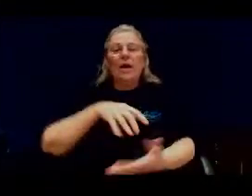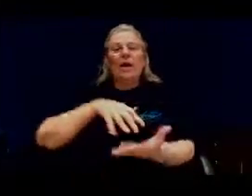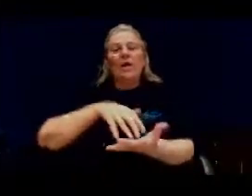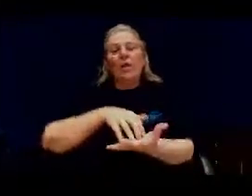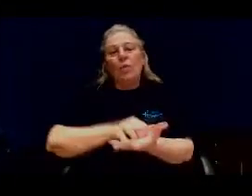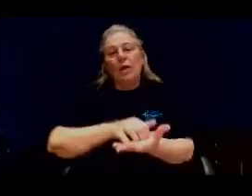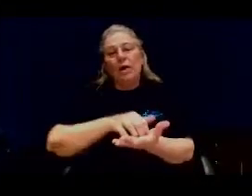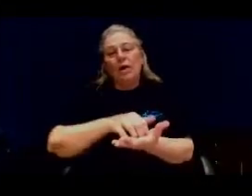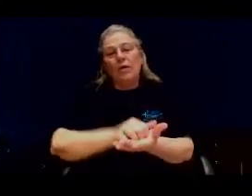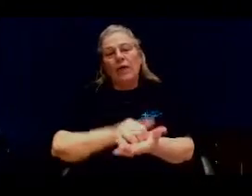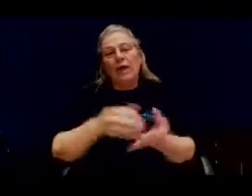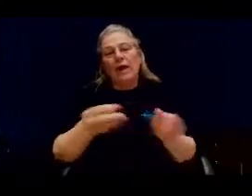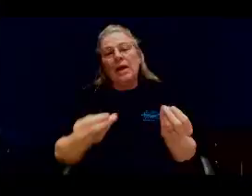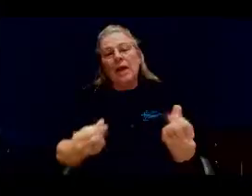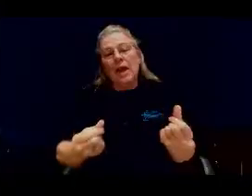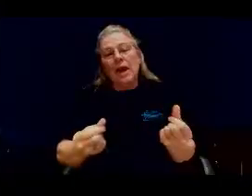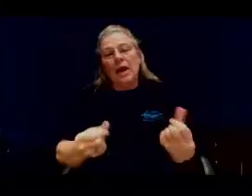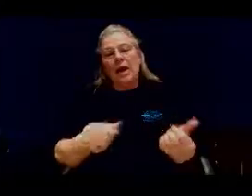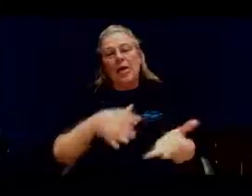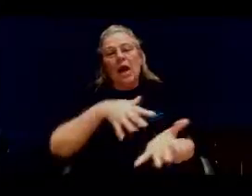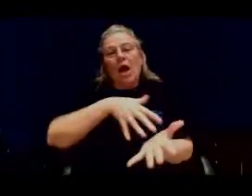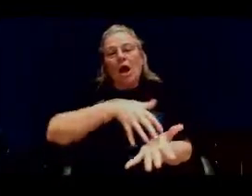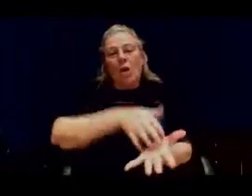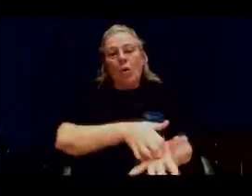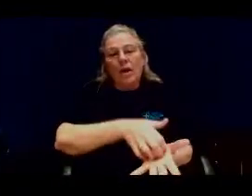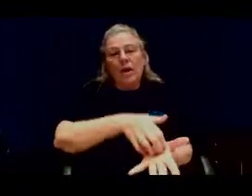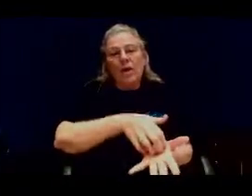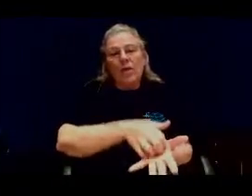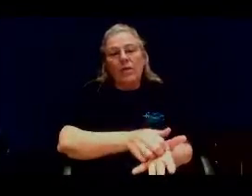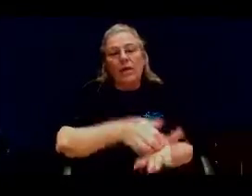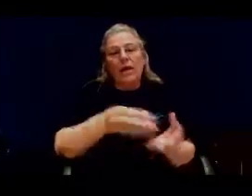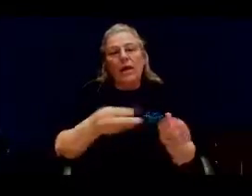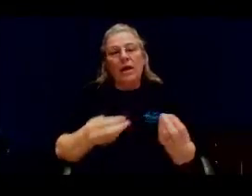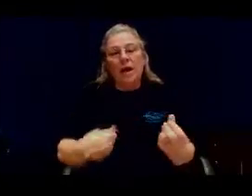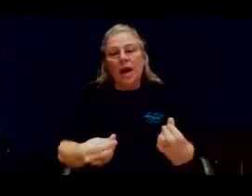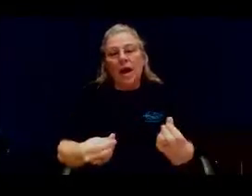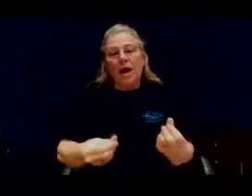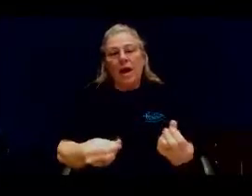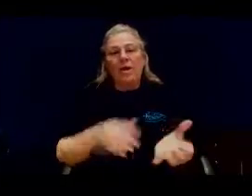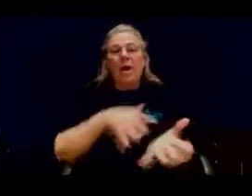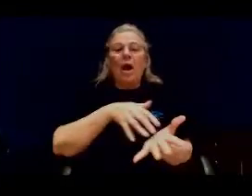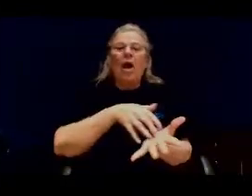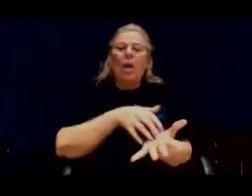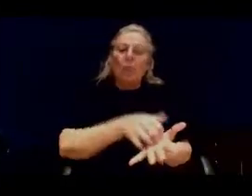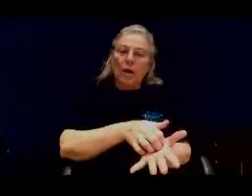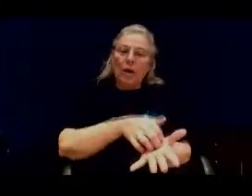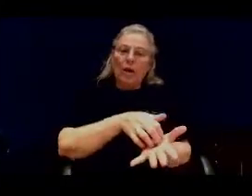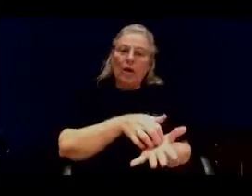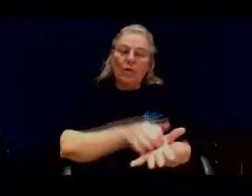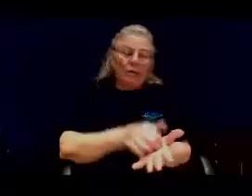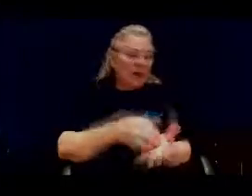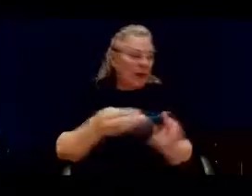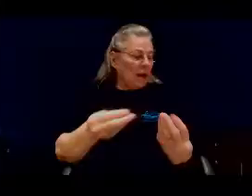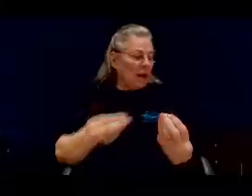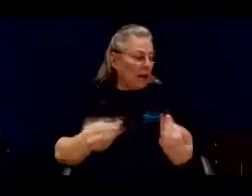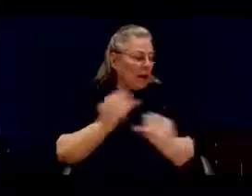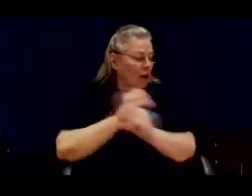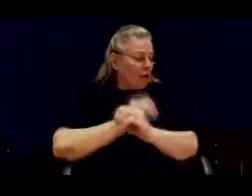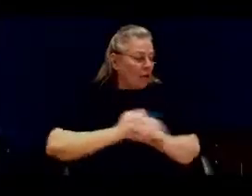a weary land, a weary land, a weary land.